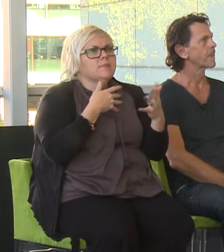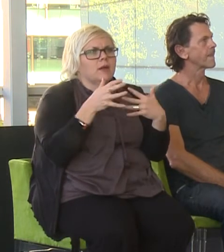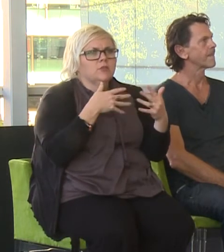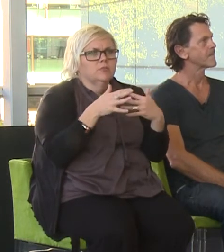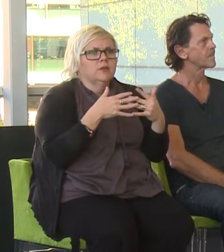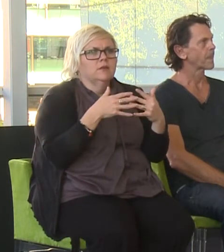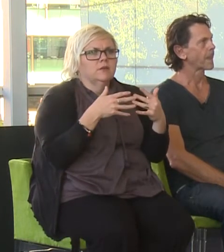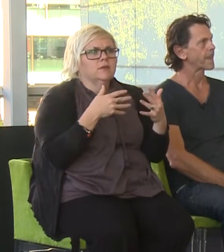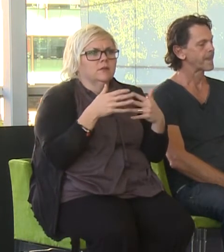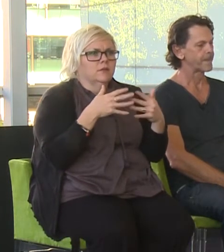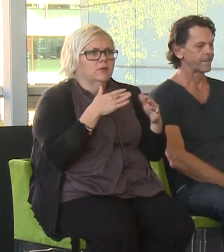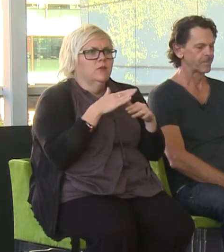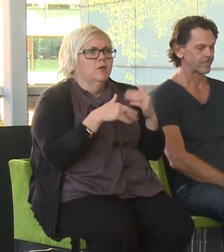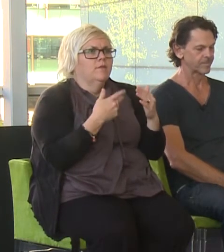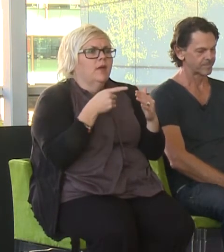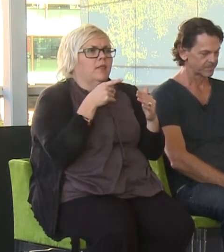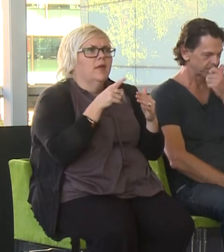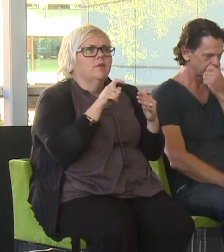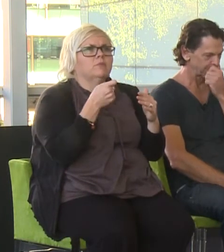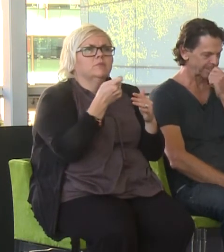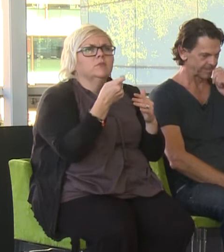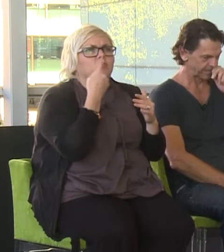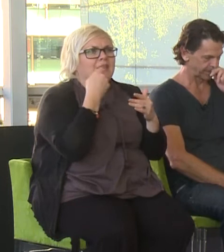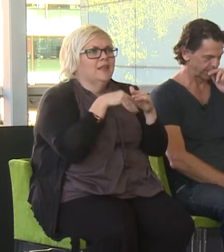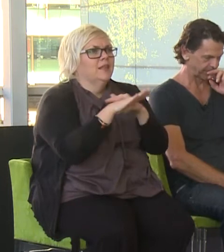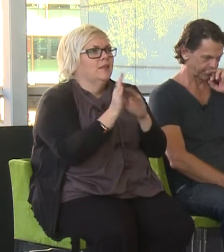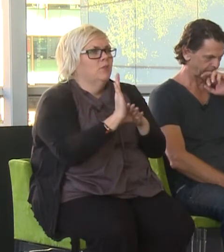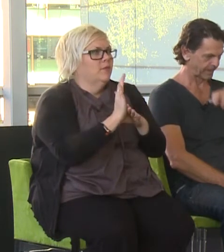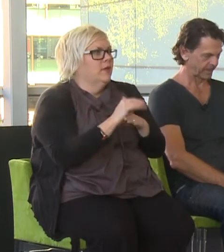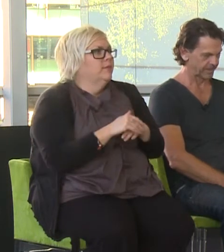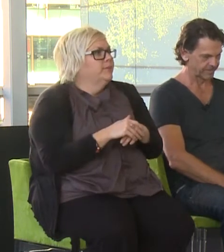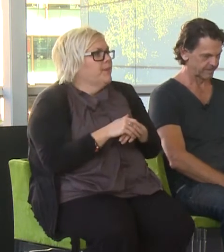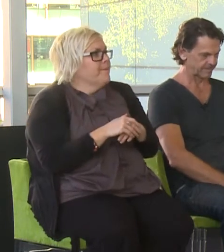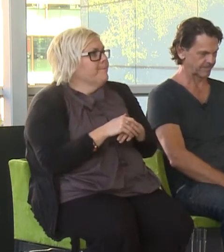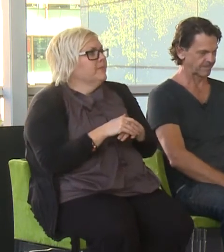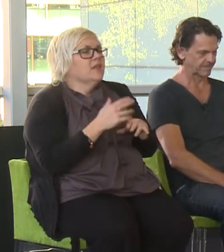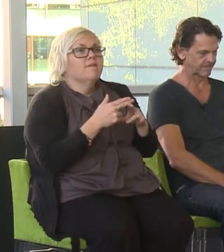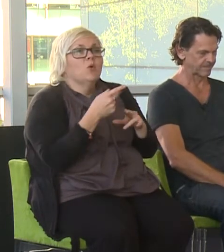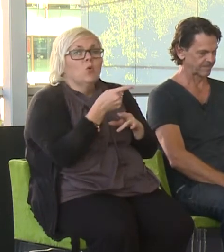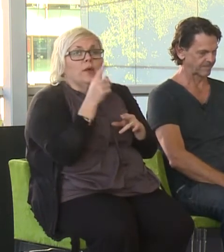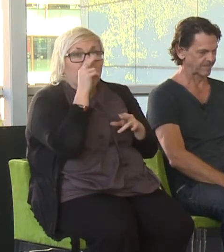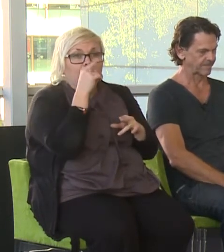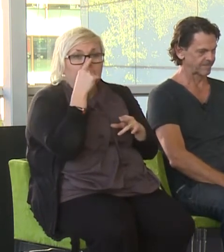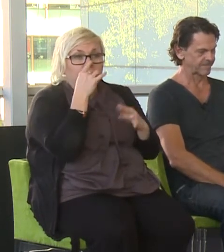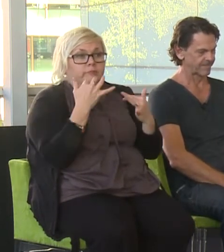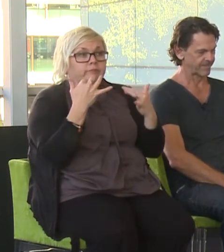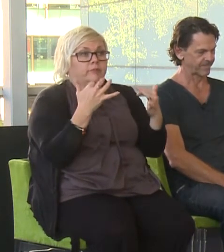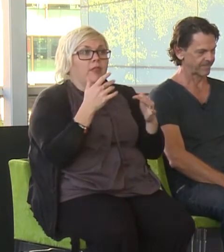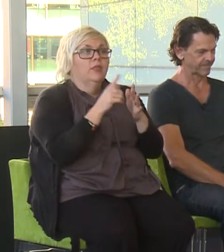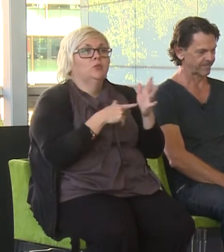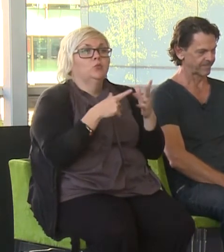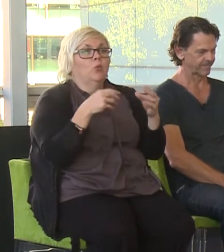you see on screen. I suppose on face value, for young people in the audience, the job